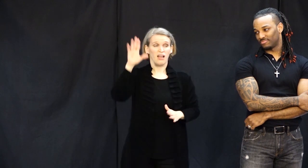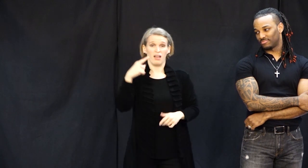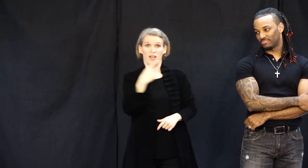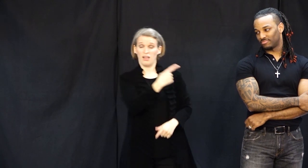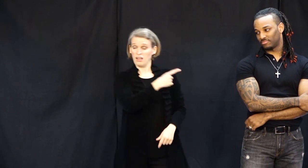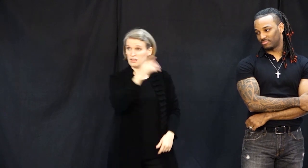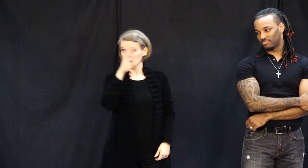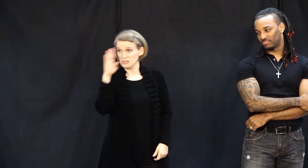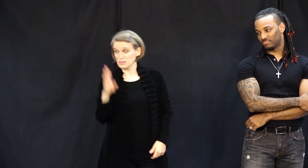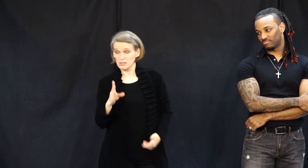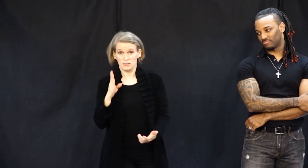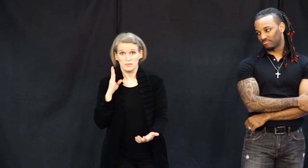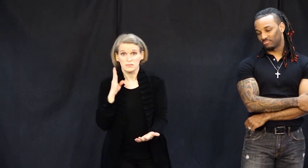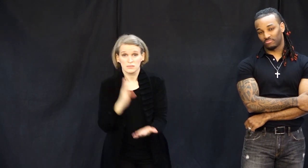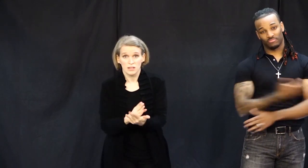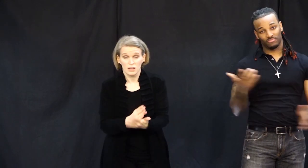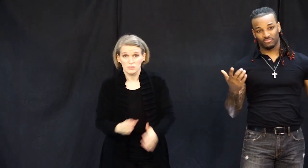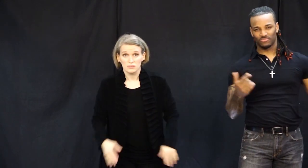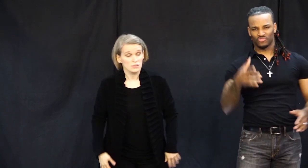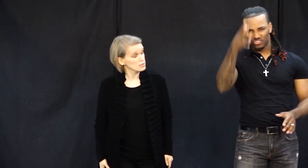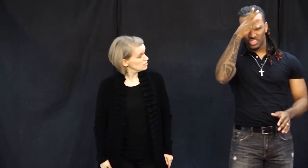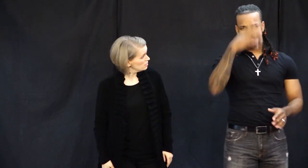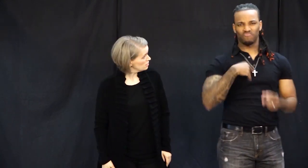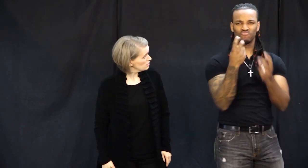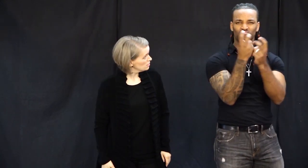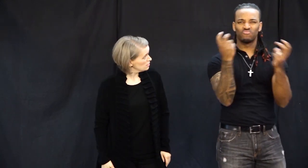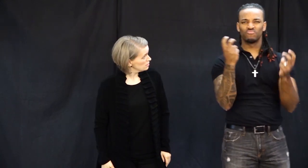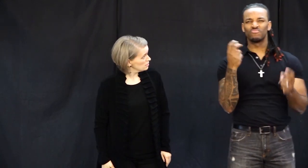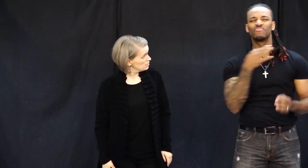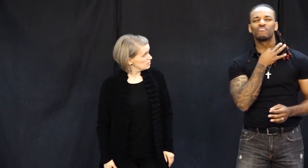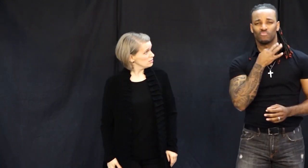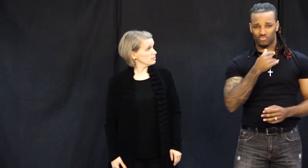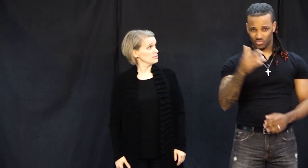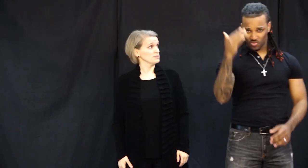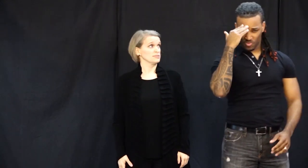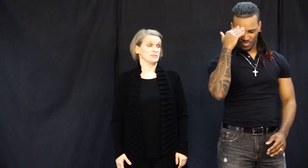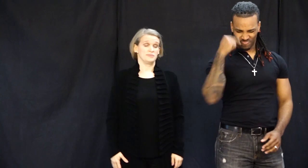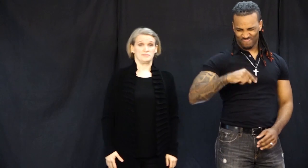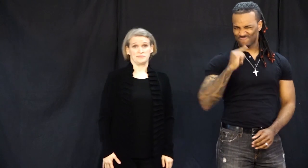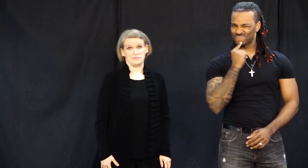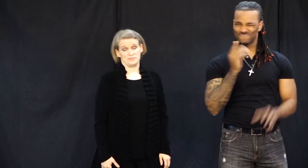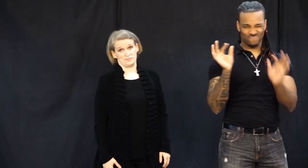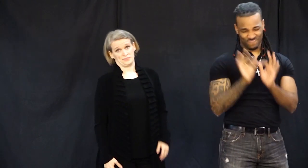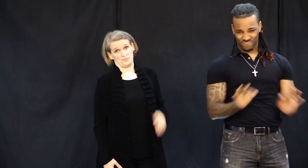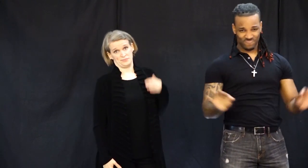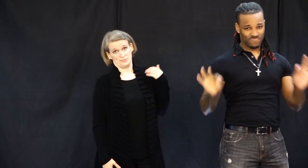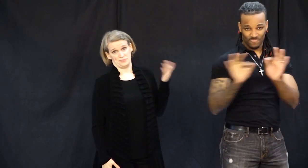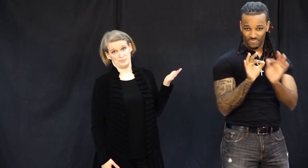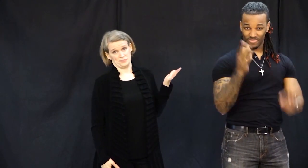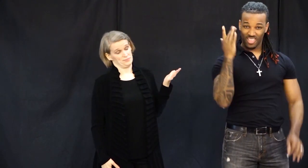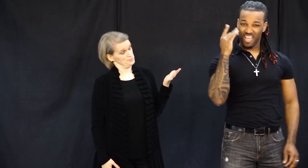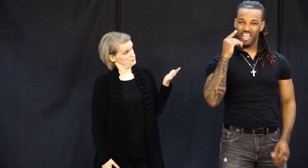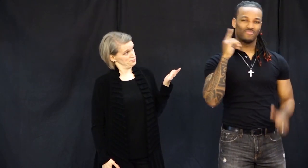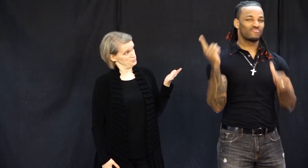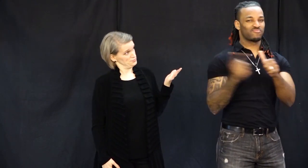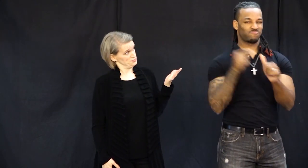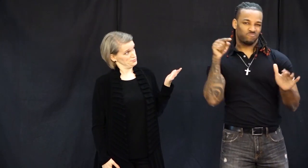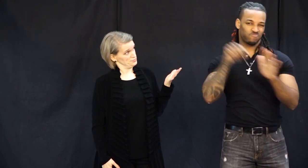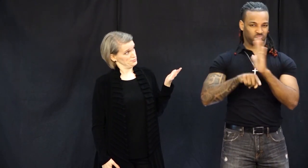Man, the man is non-stop. Gentlemen of the jury, I'm curious, bear with me. Are you aware that we're making history? This is the first